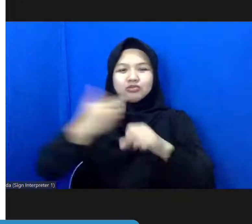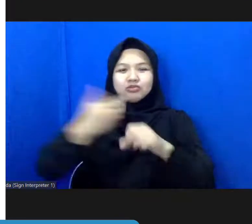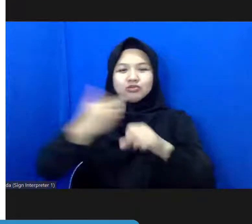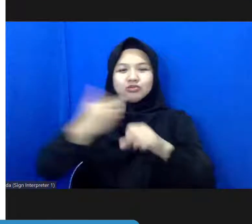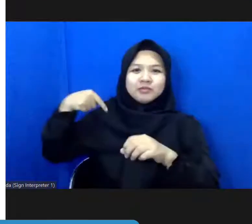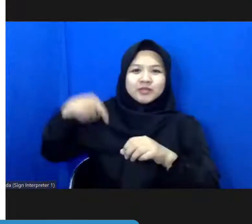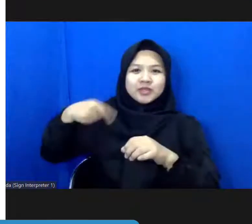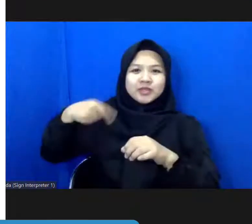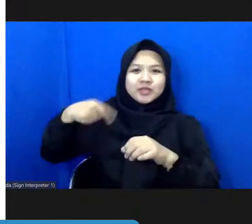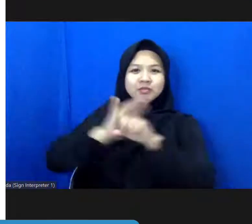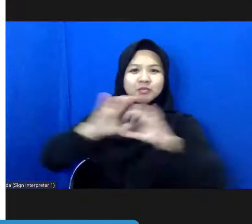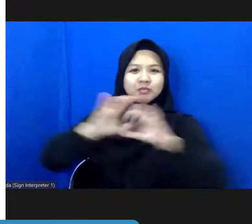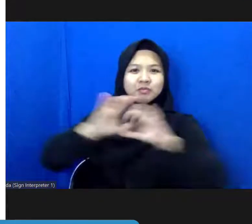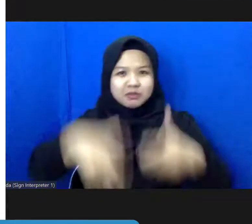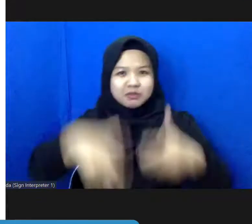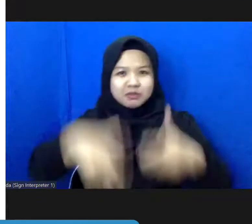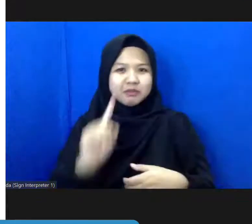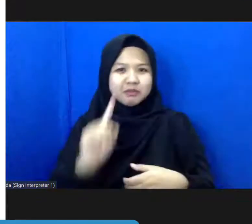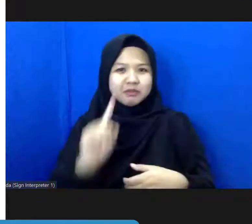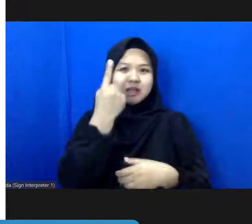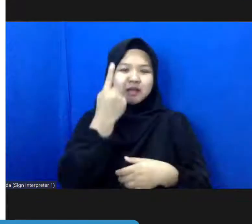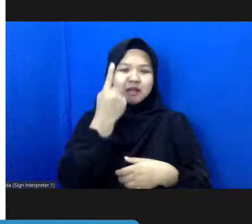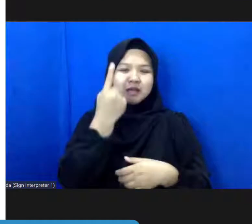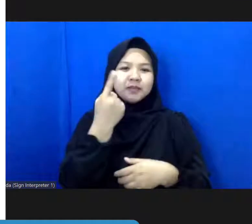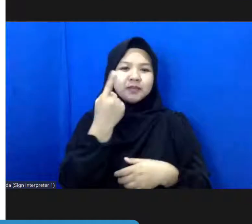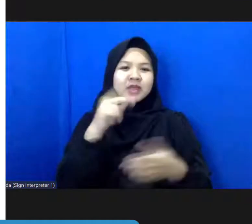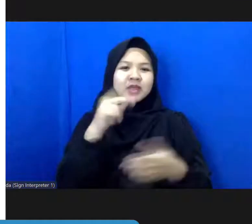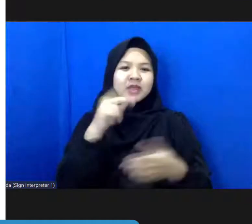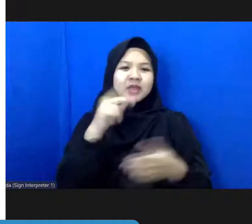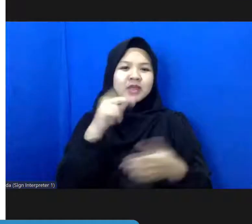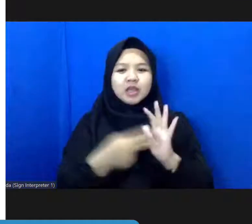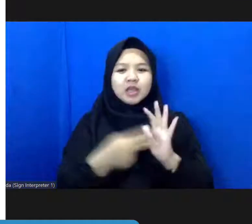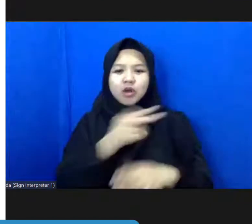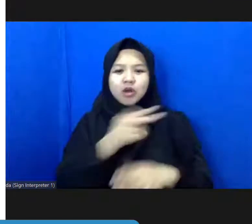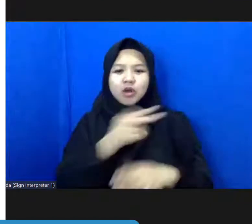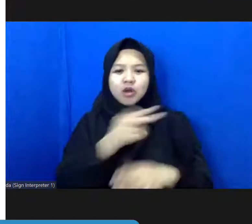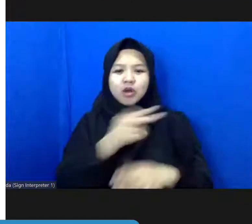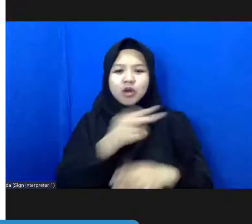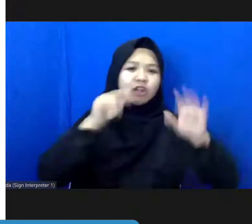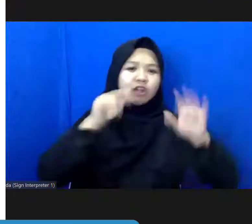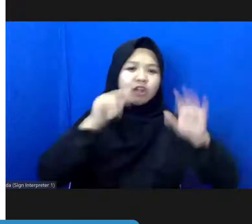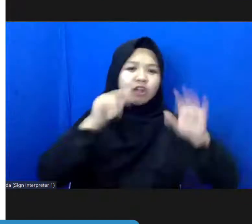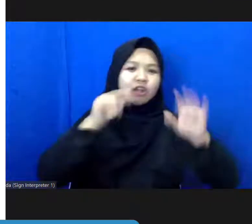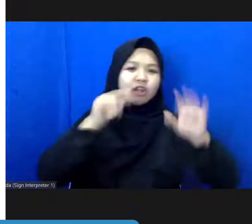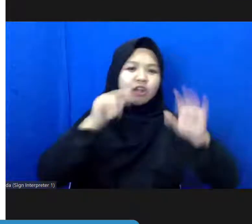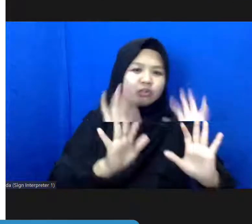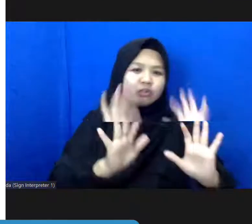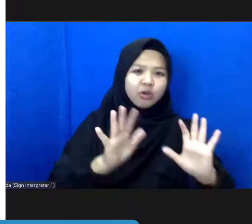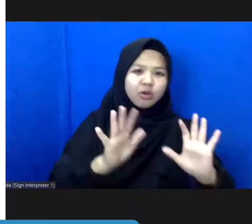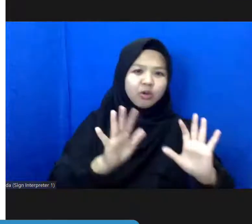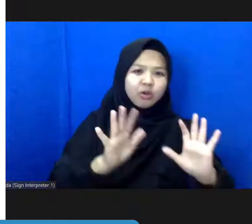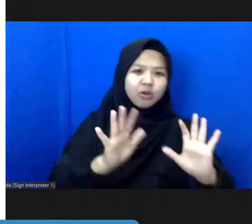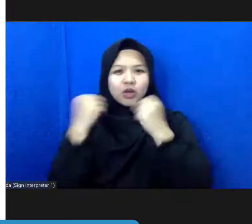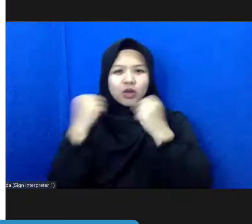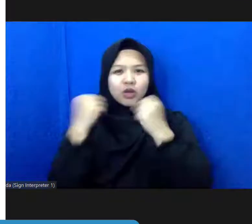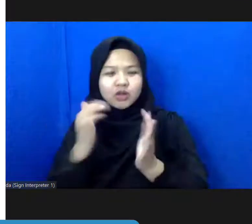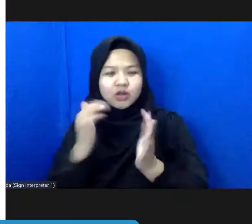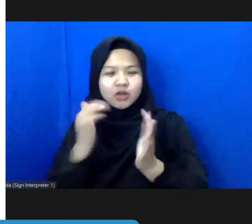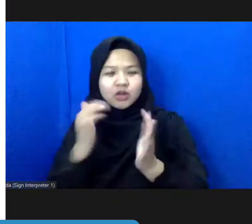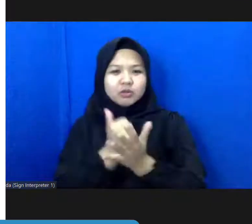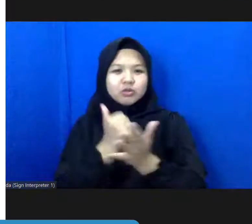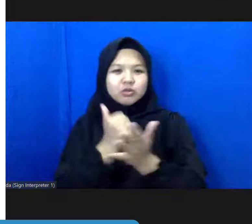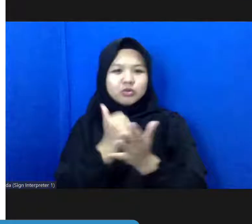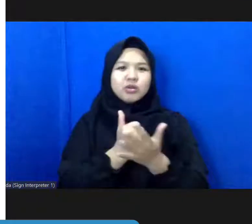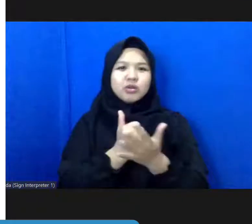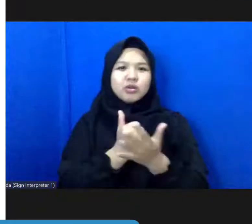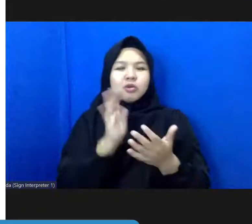And yeah, to be honest, not even one country or even one organization is really equipped enough